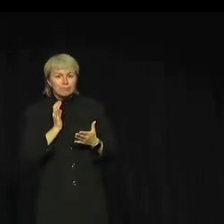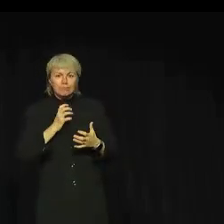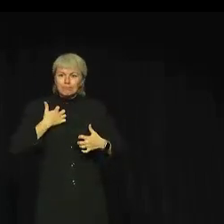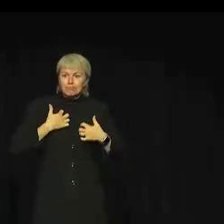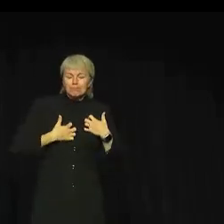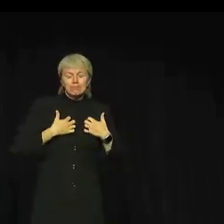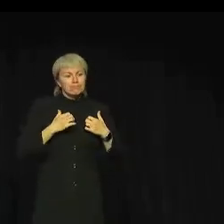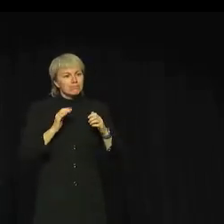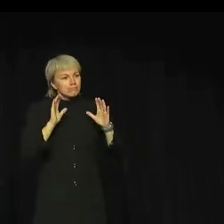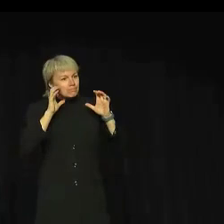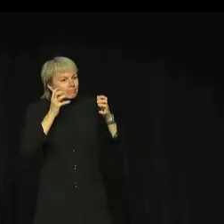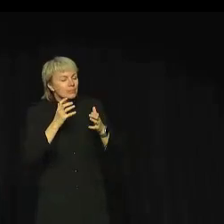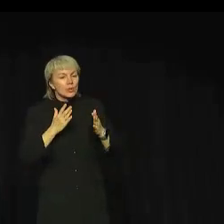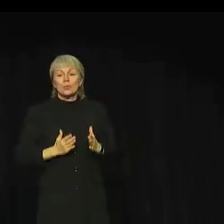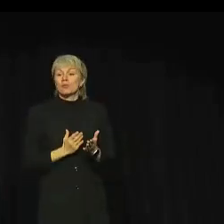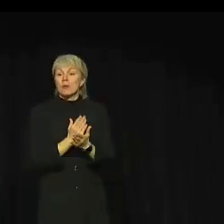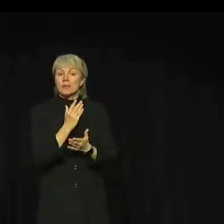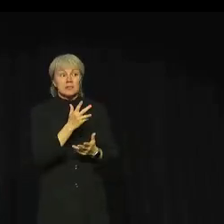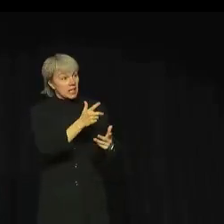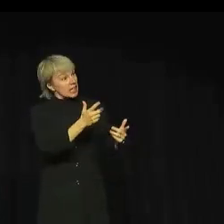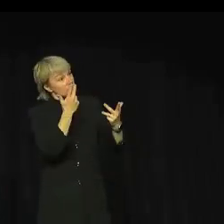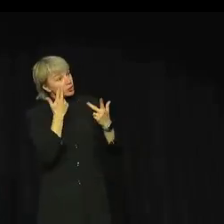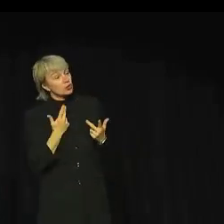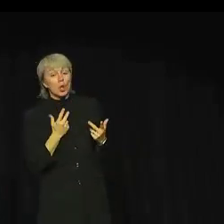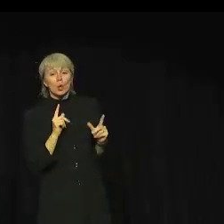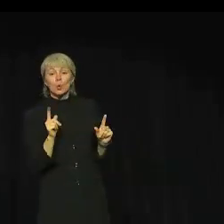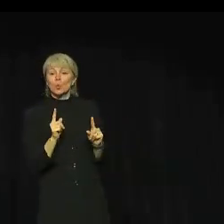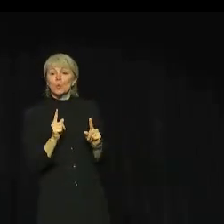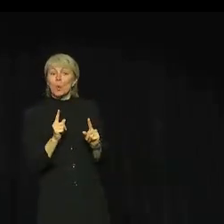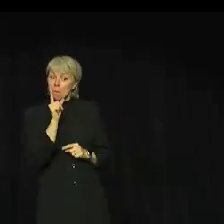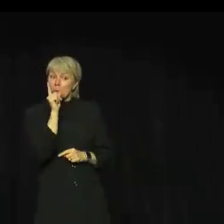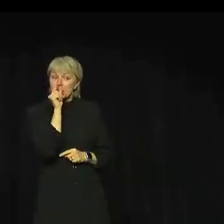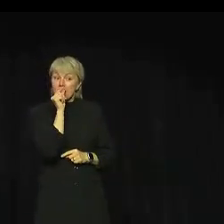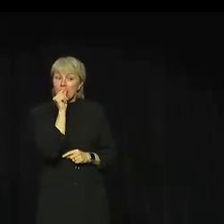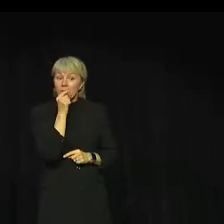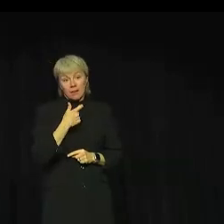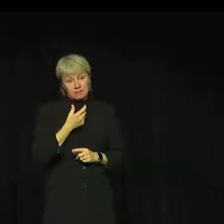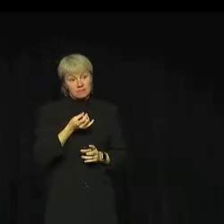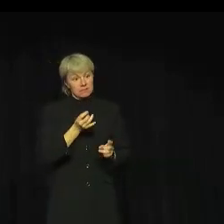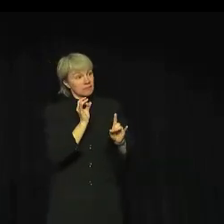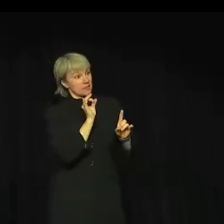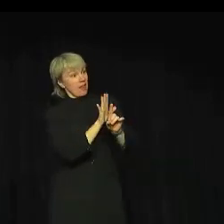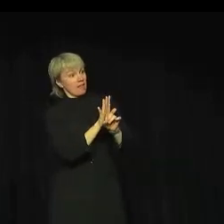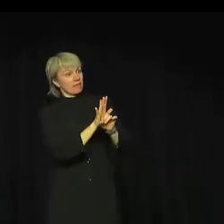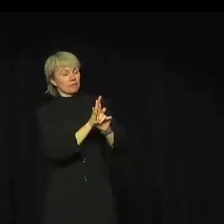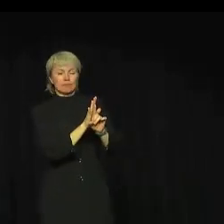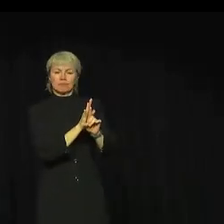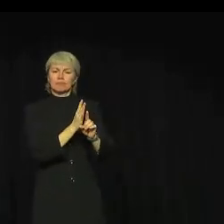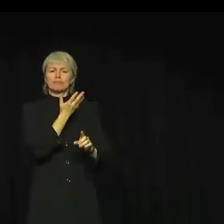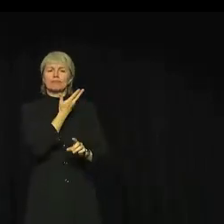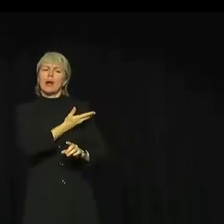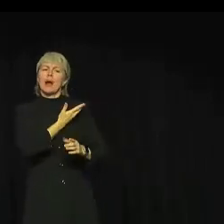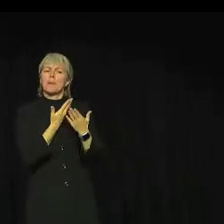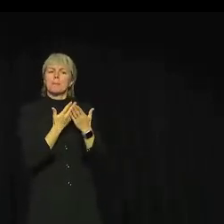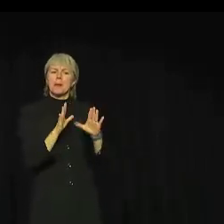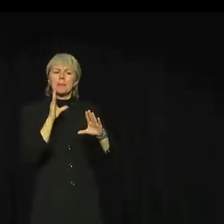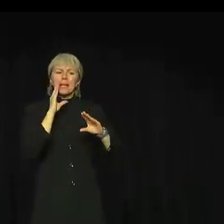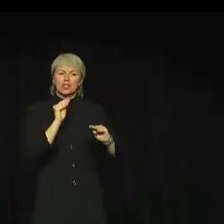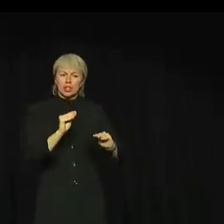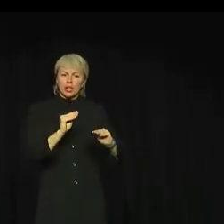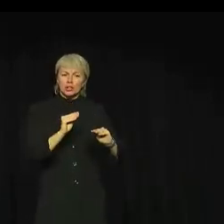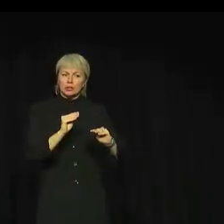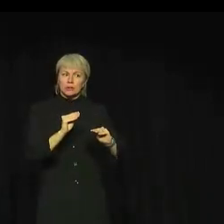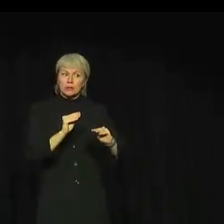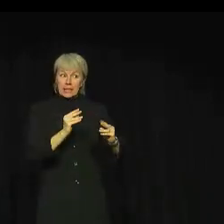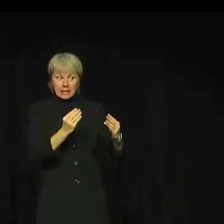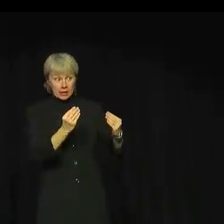what was possible. As a fellow proud product of public education, he showed us that it wasn't